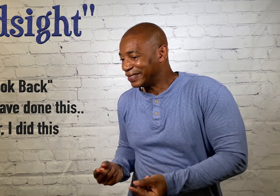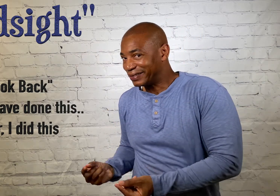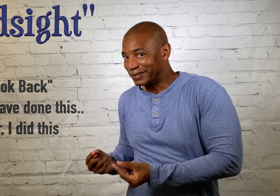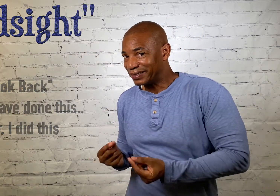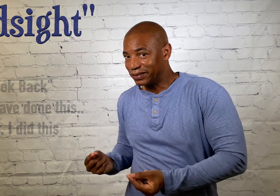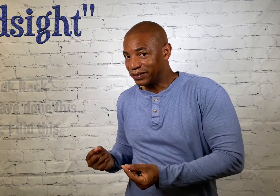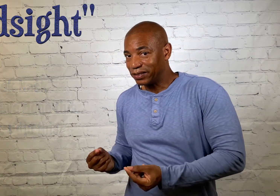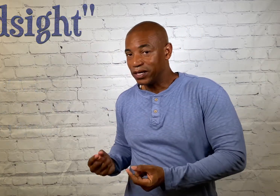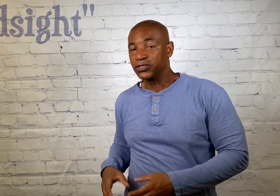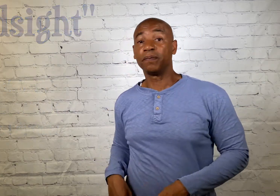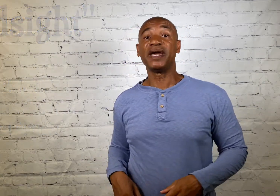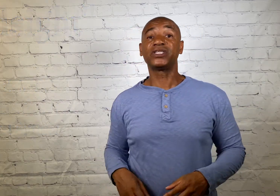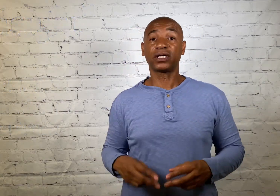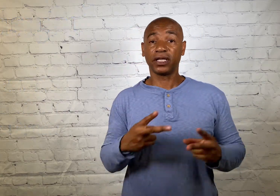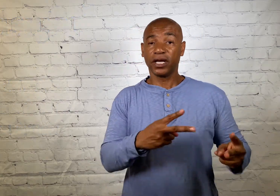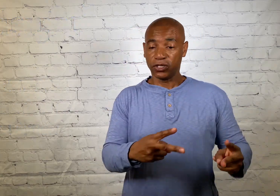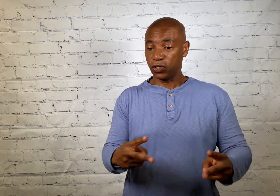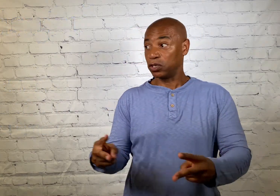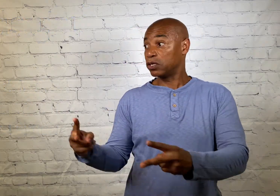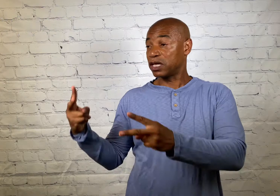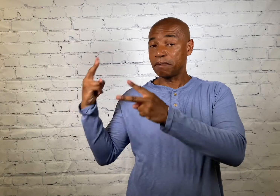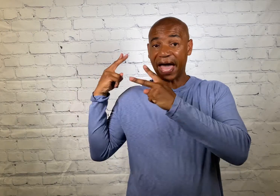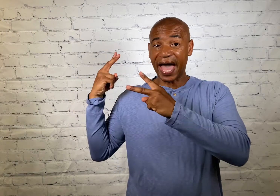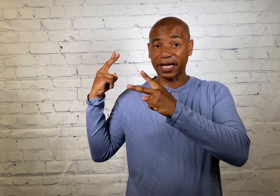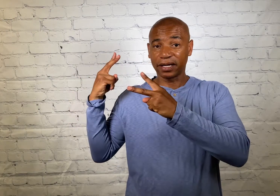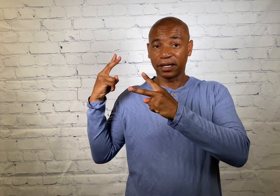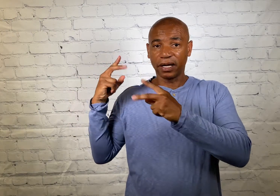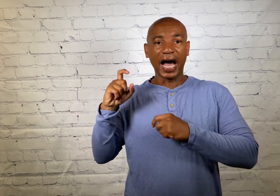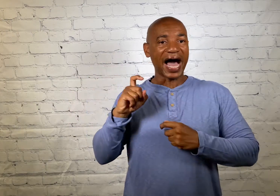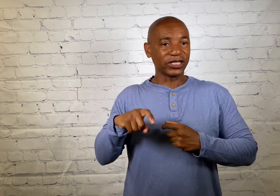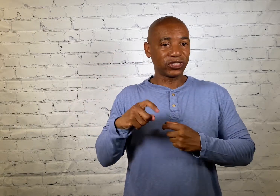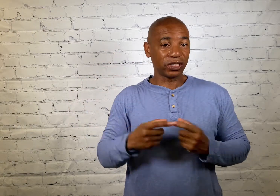this. So basically, you're looking back. I should have